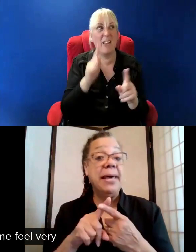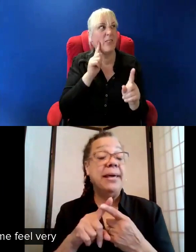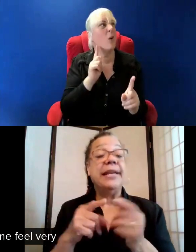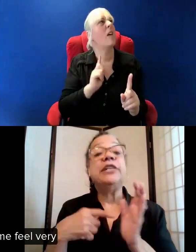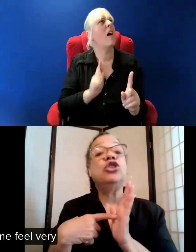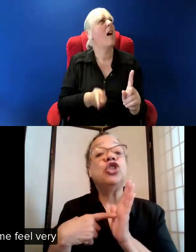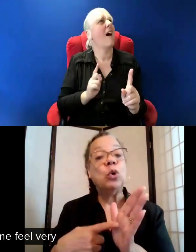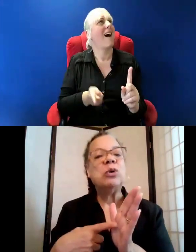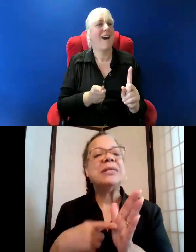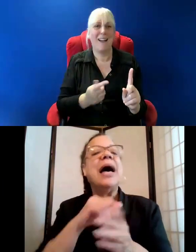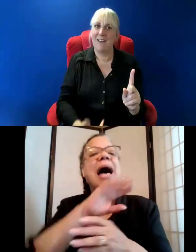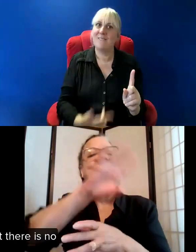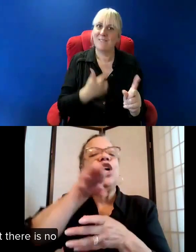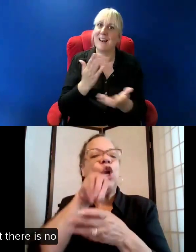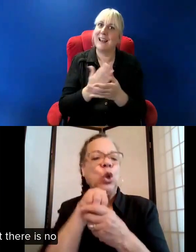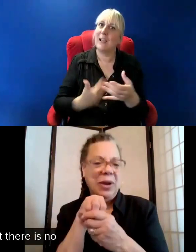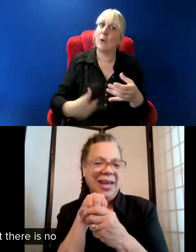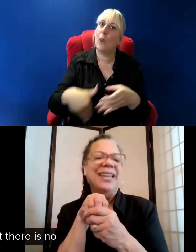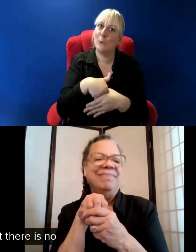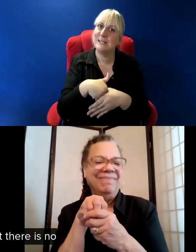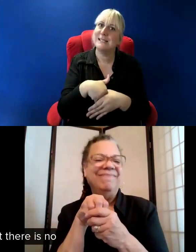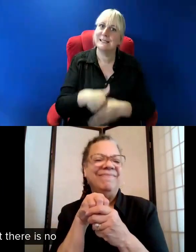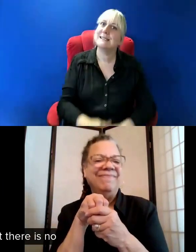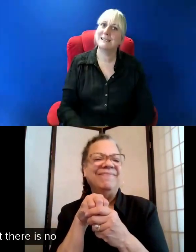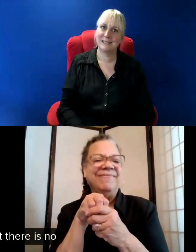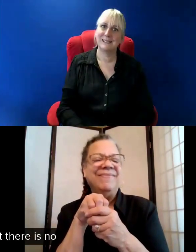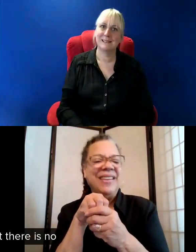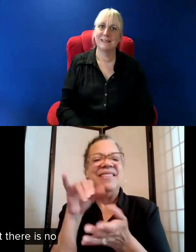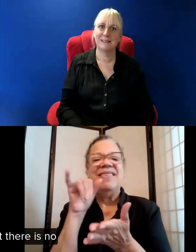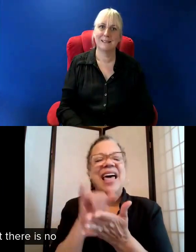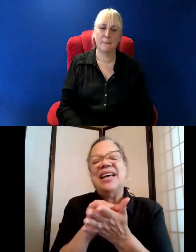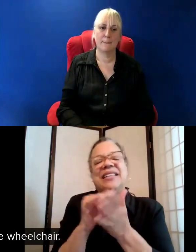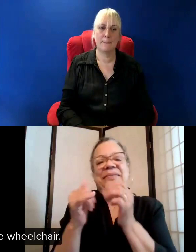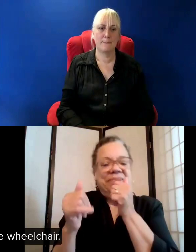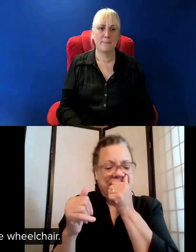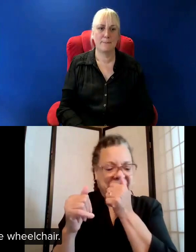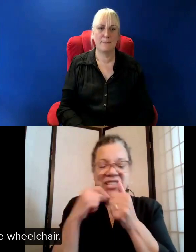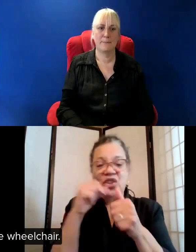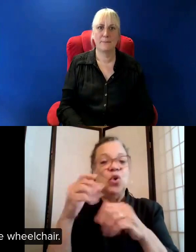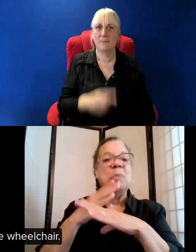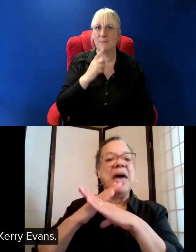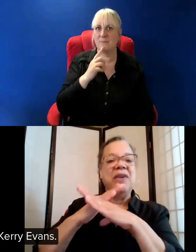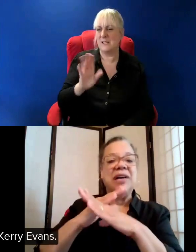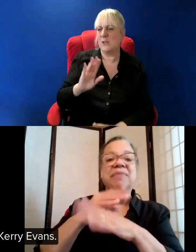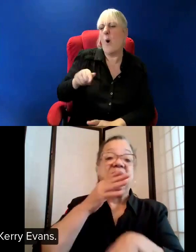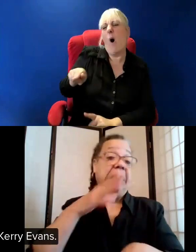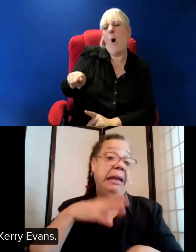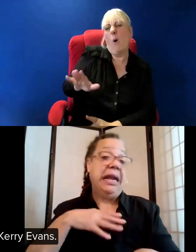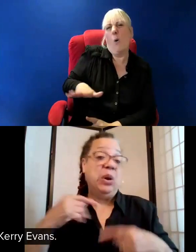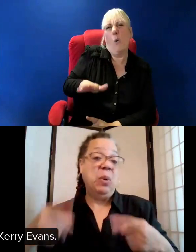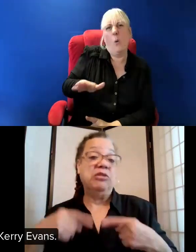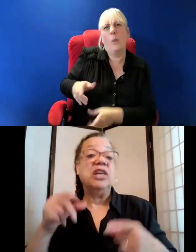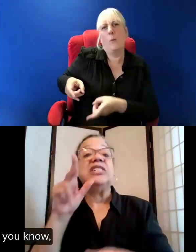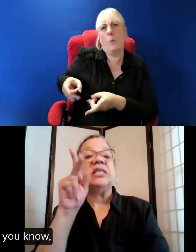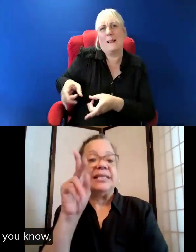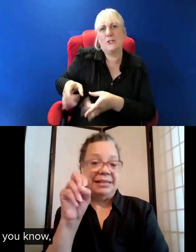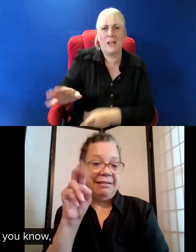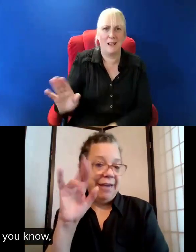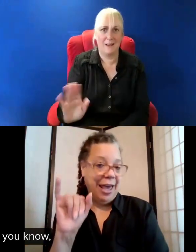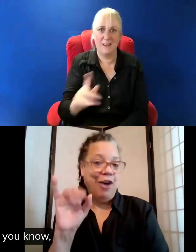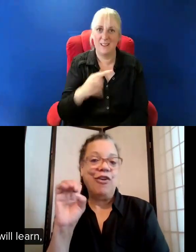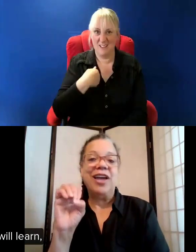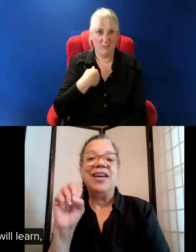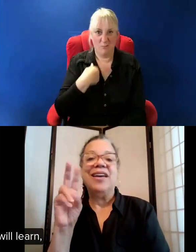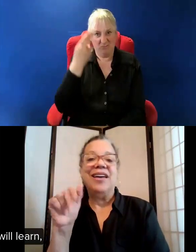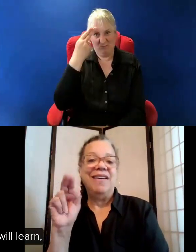makes me feel very included, that there is no the lady in the wheelchair, there's just Kerry Evans. And I